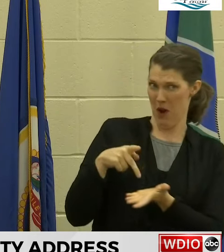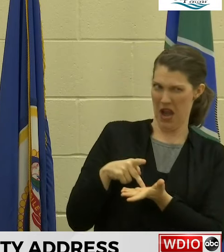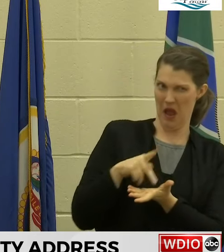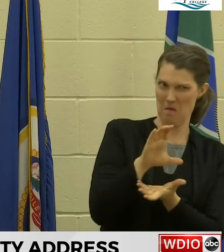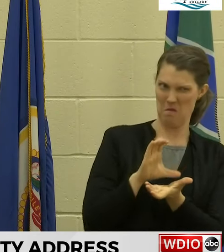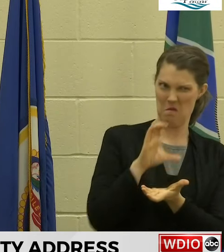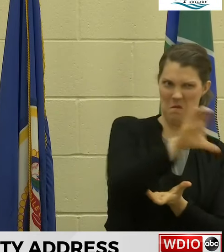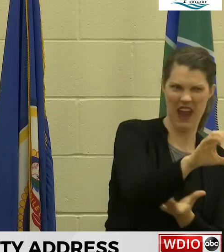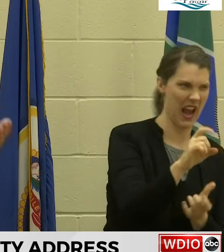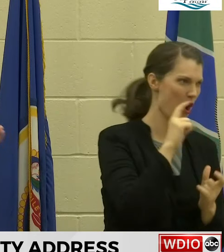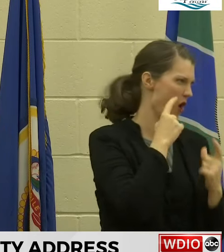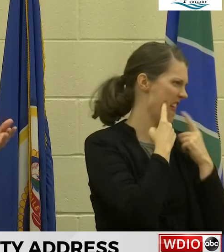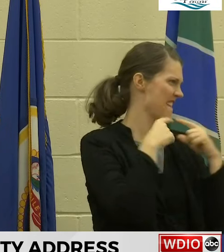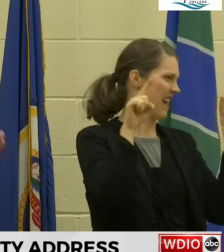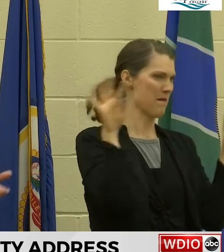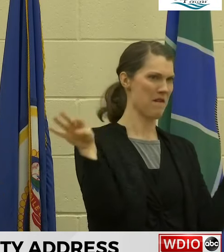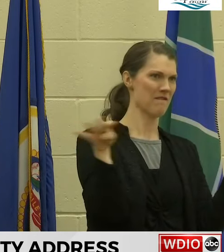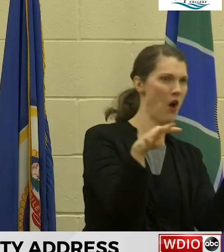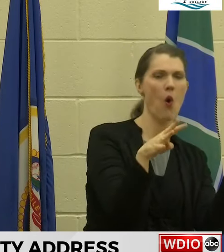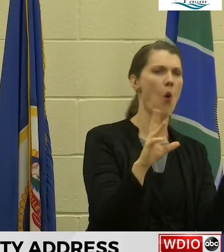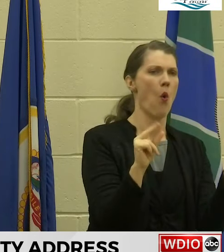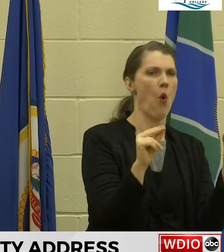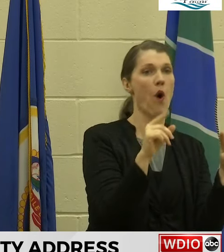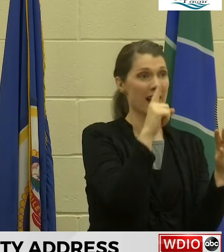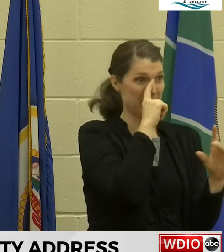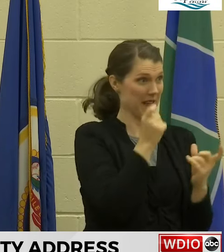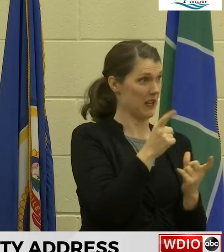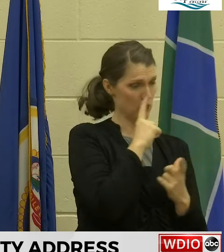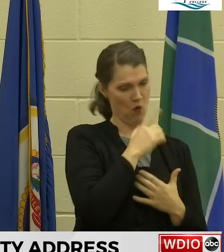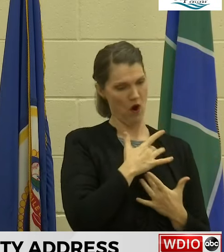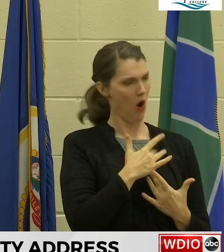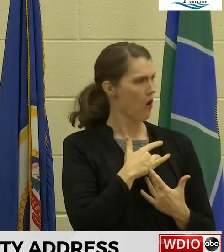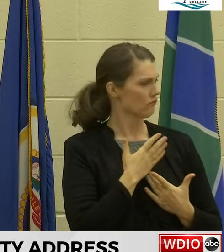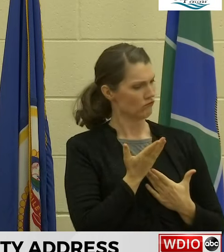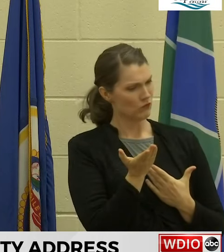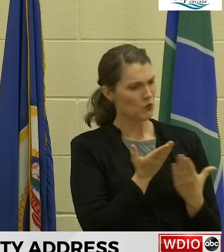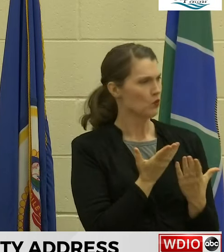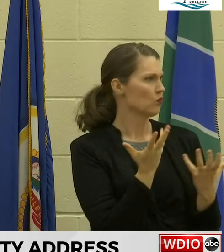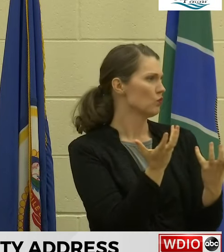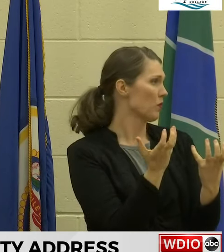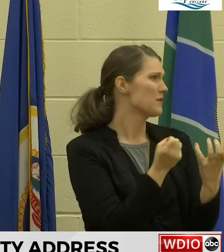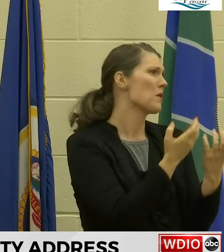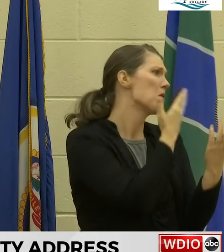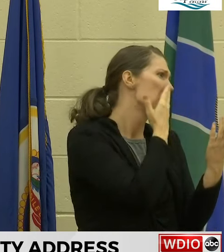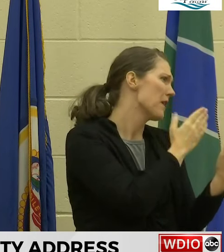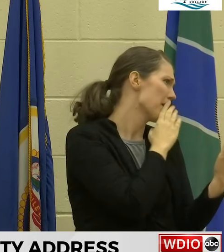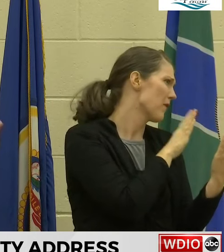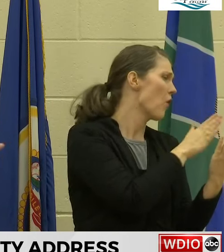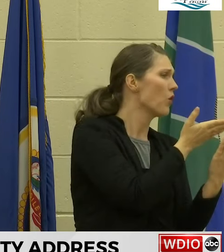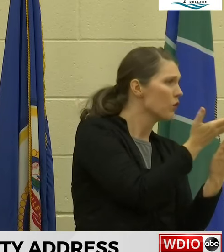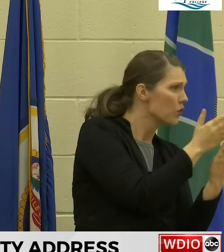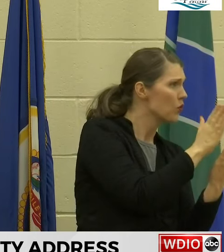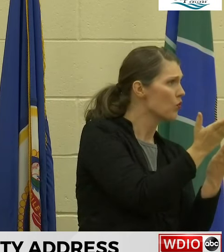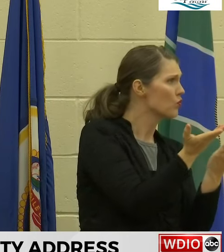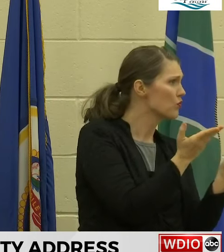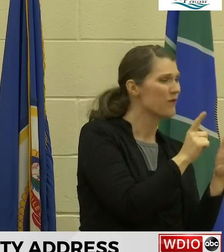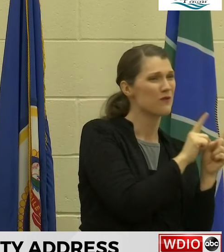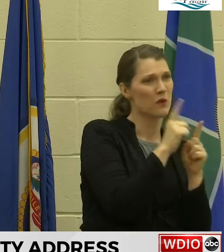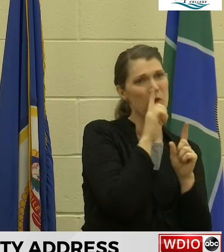the glamour that comes with it. So thank you, City Council, for all of your hard work and the service of your families and your loved ones as